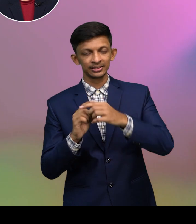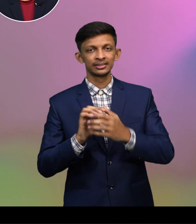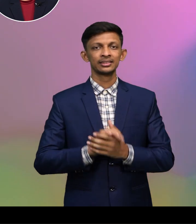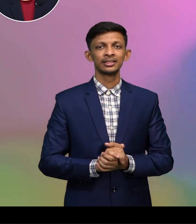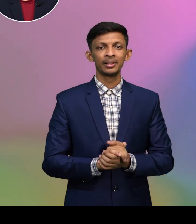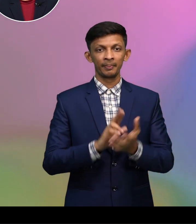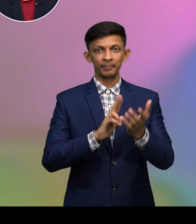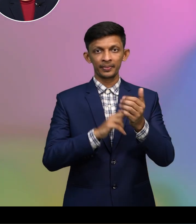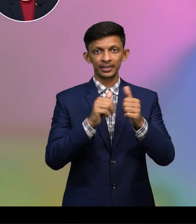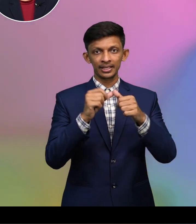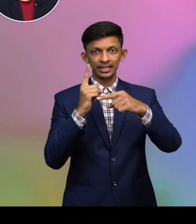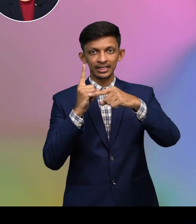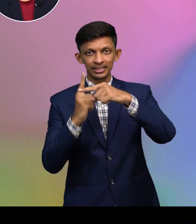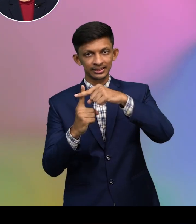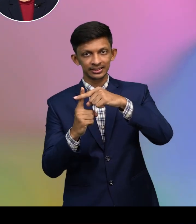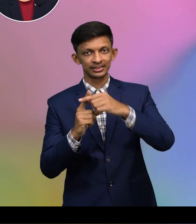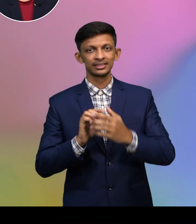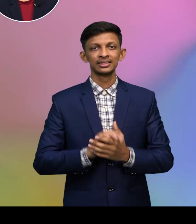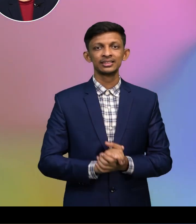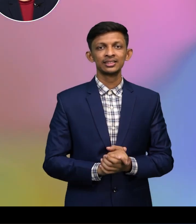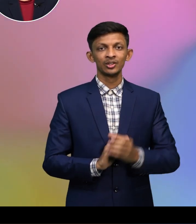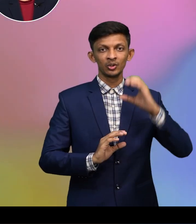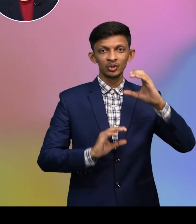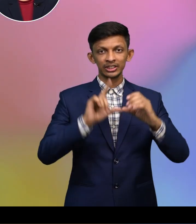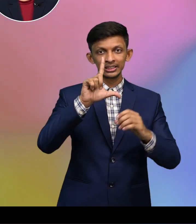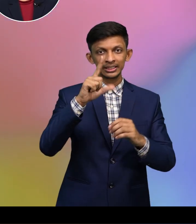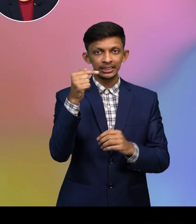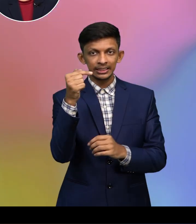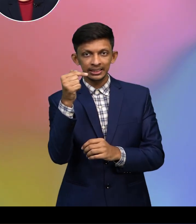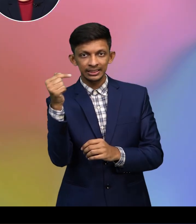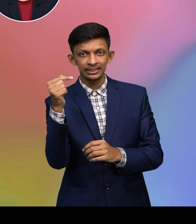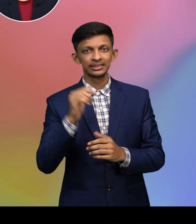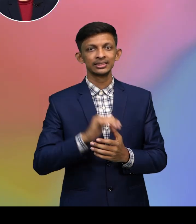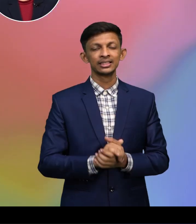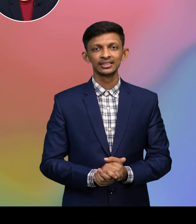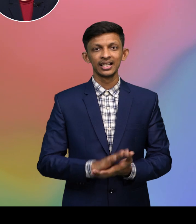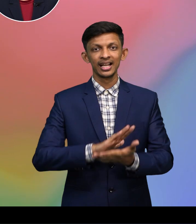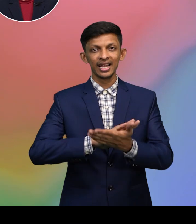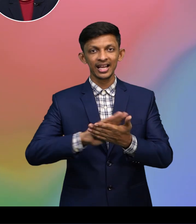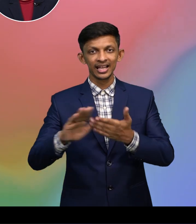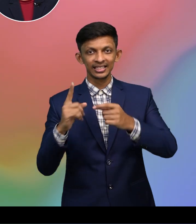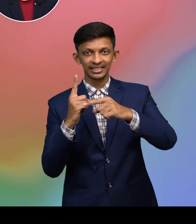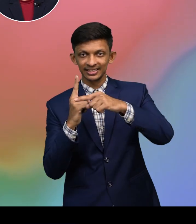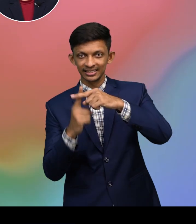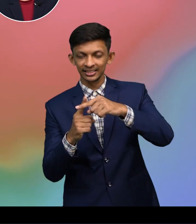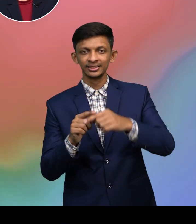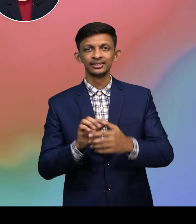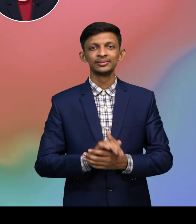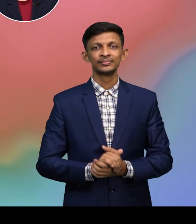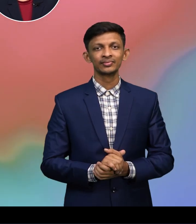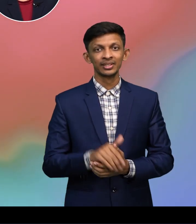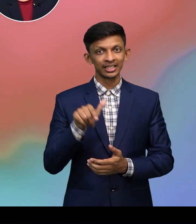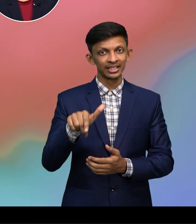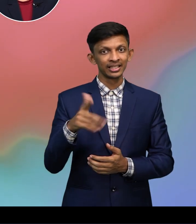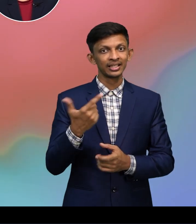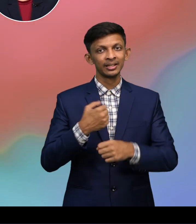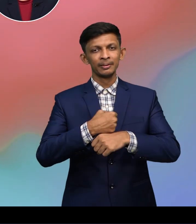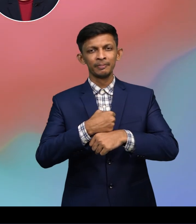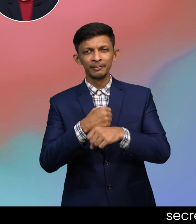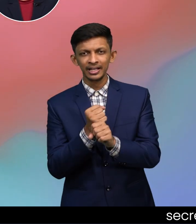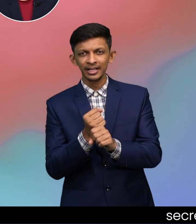After the reabsorption in PCT region, the urine travels through the loop of